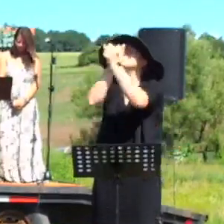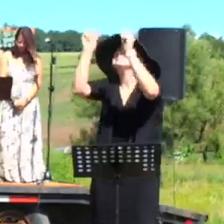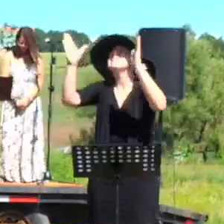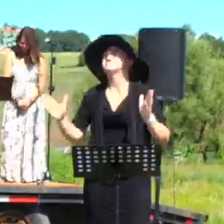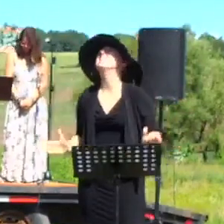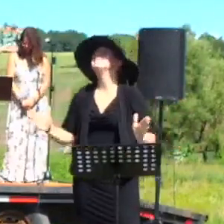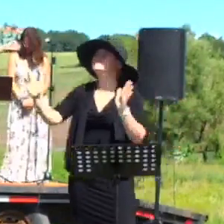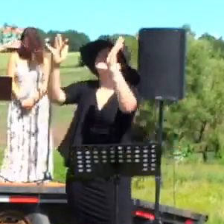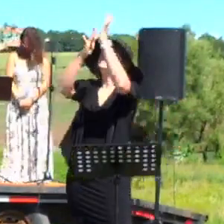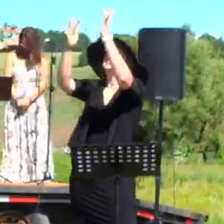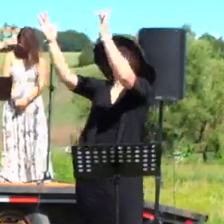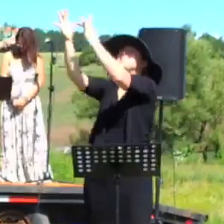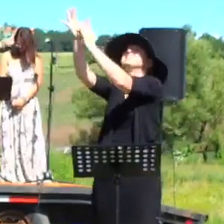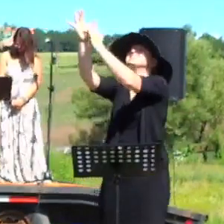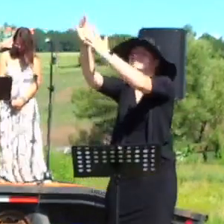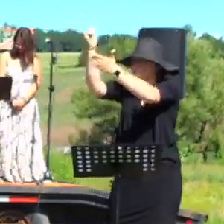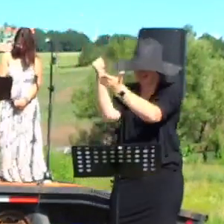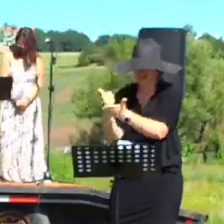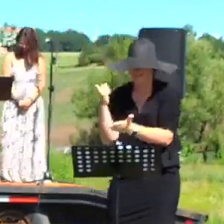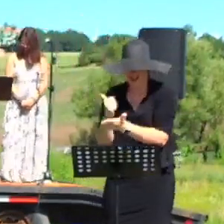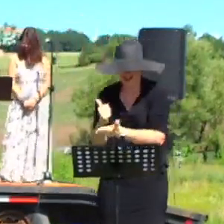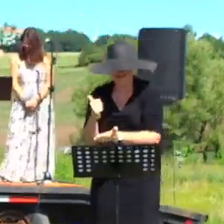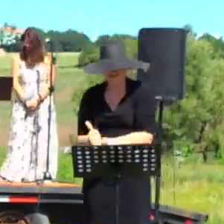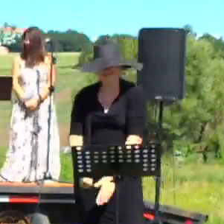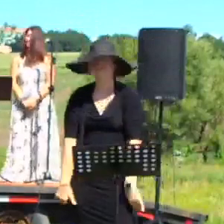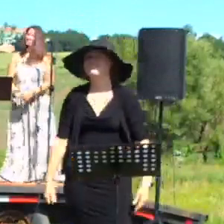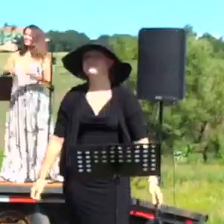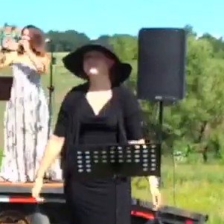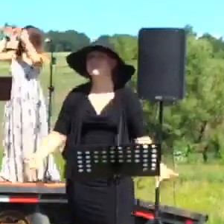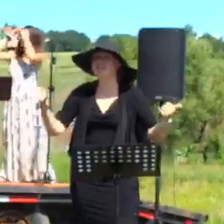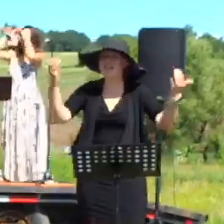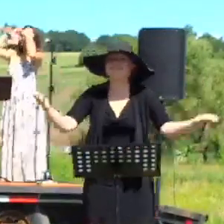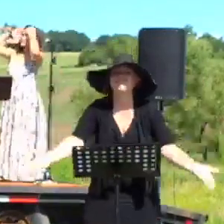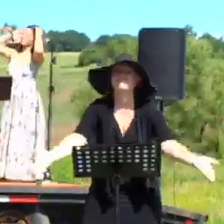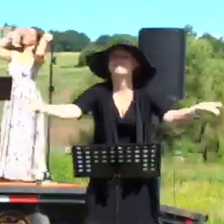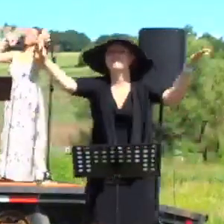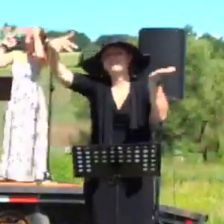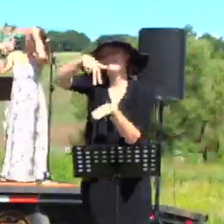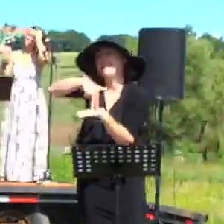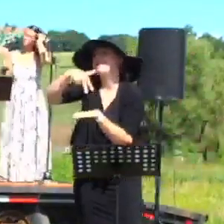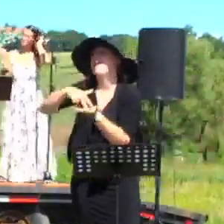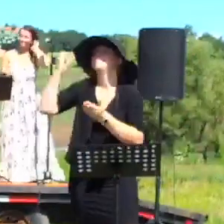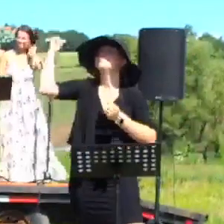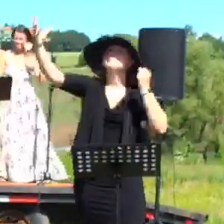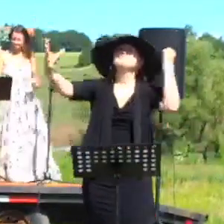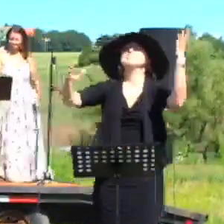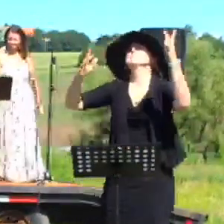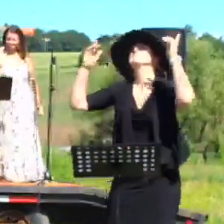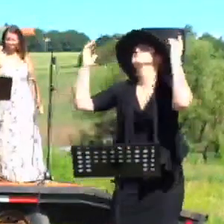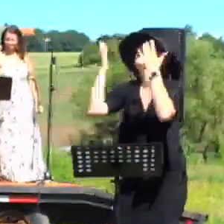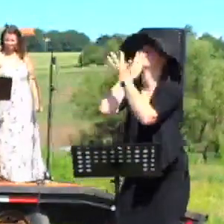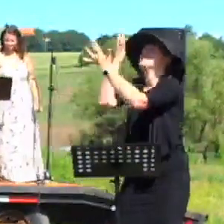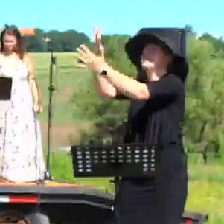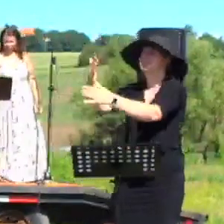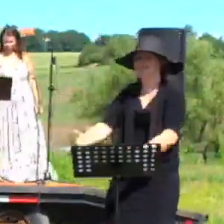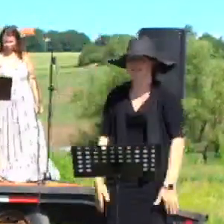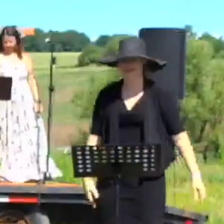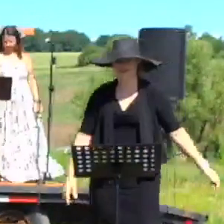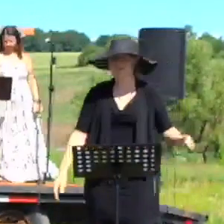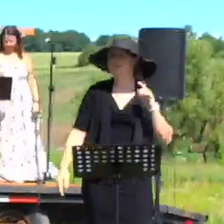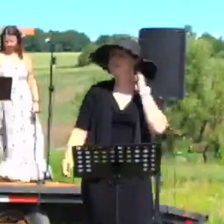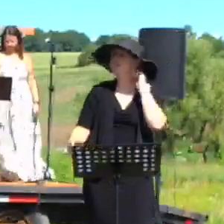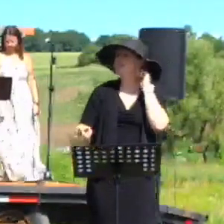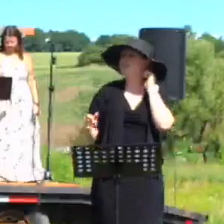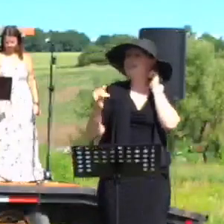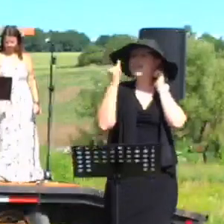Messiah, Jesus. Amen. Now let us rise and worship the Lord our God. Oh, for those that